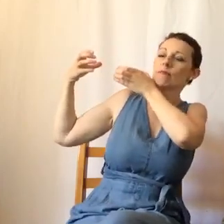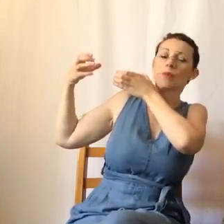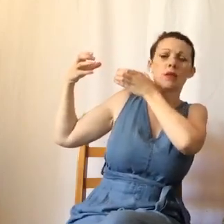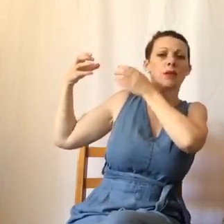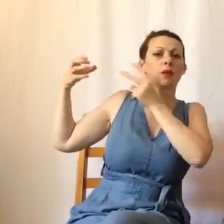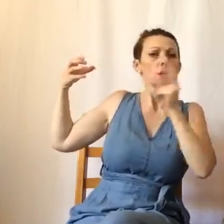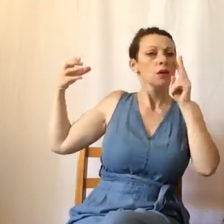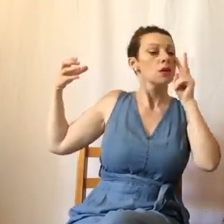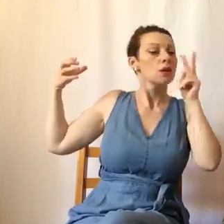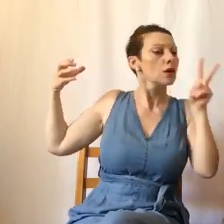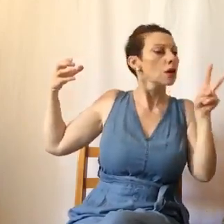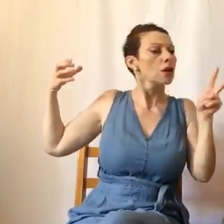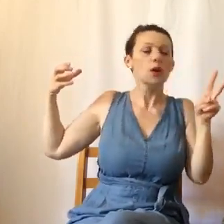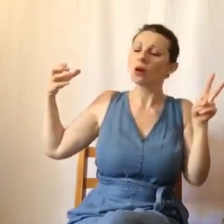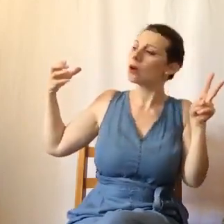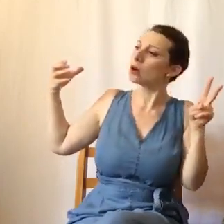before.